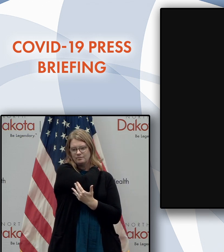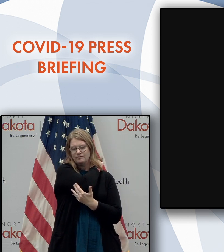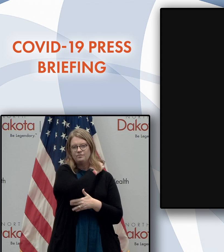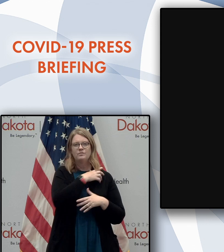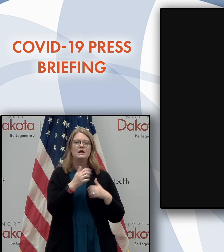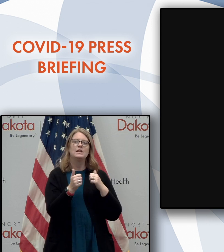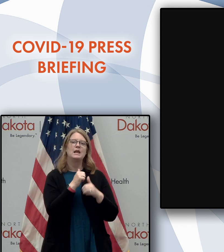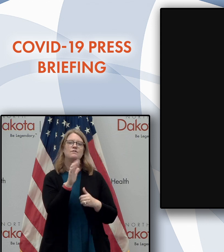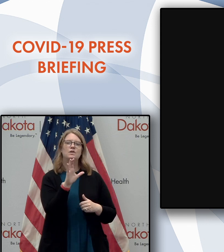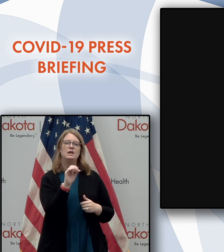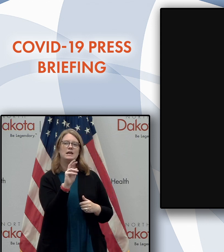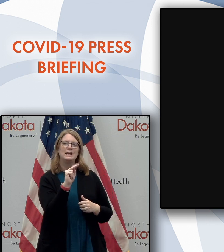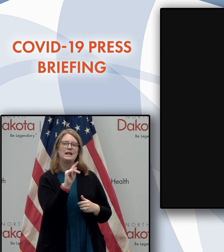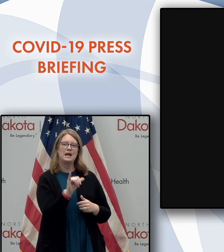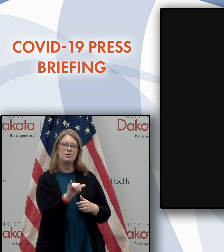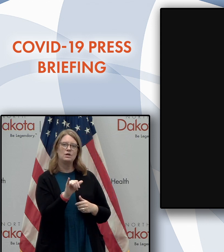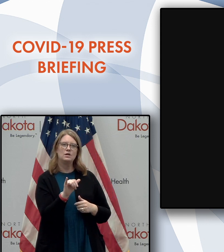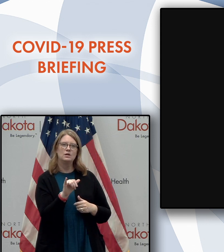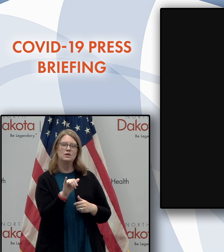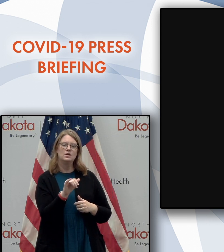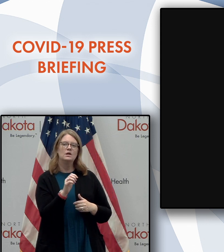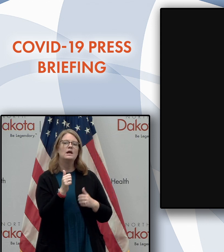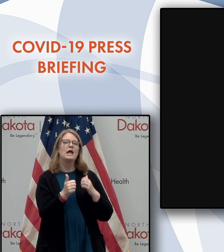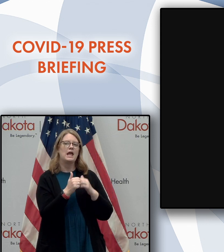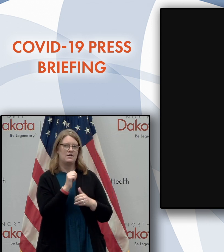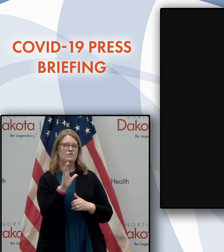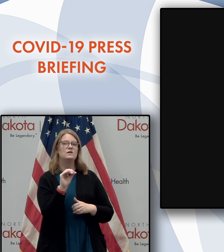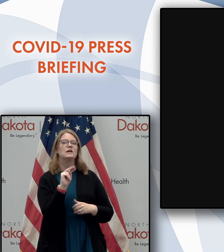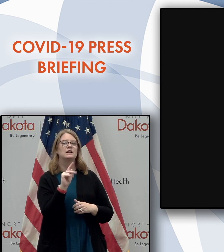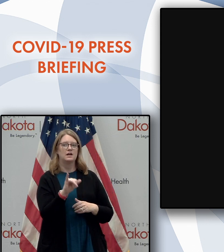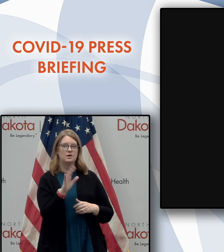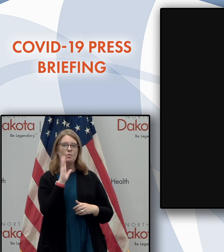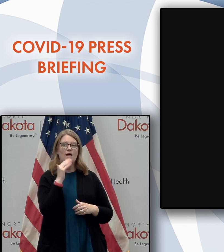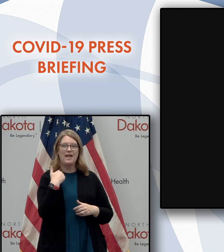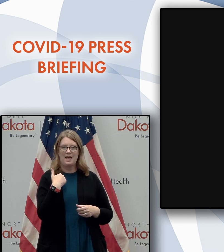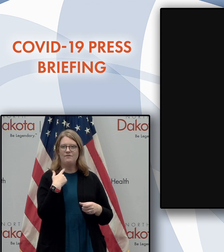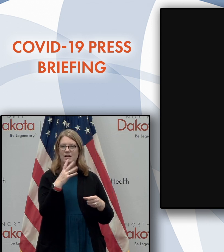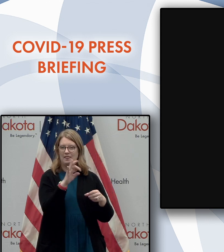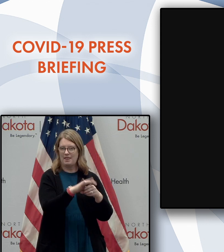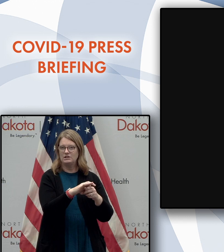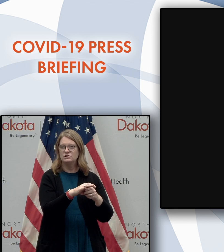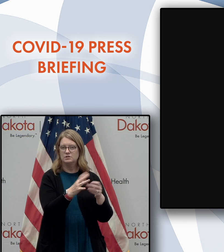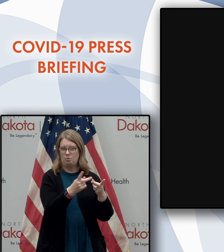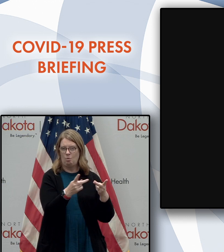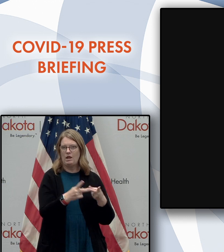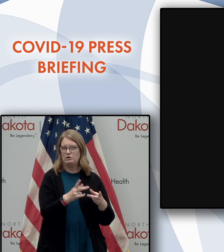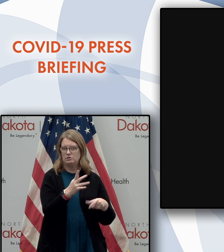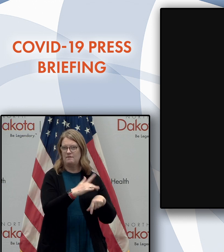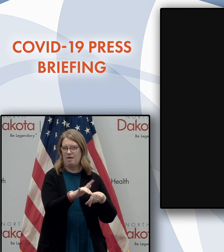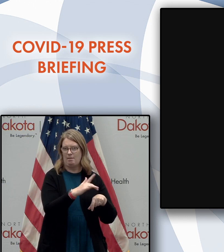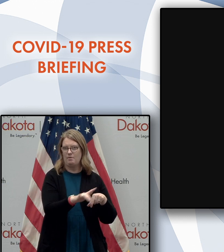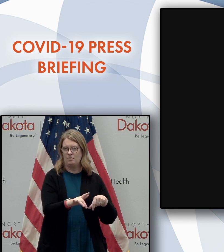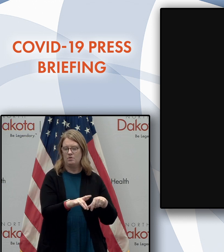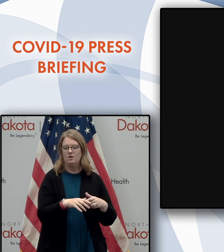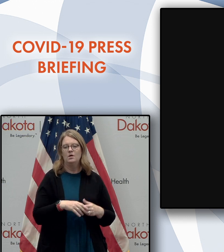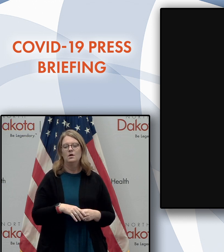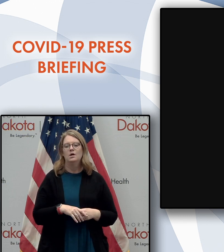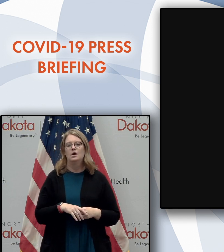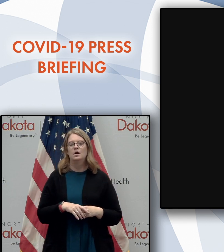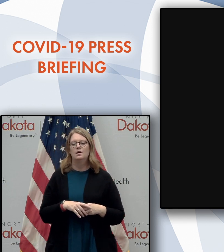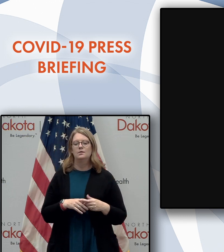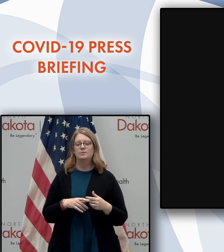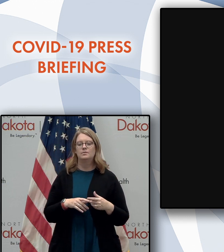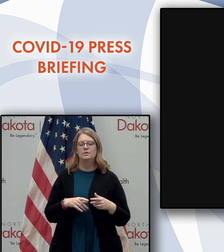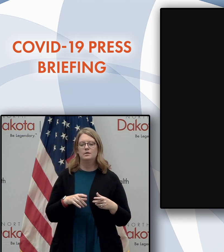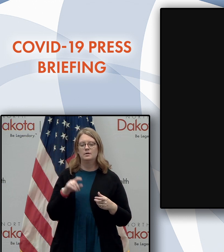at least, every county will have a polling location open on Election Day. And the other option in terms of